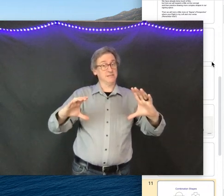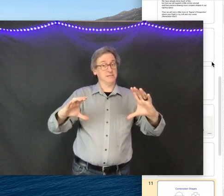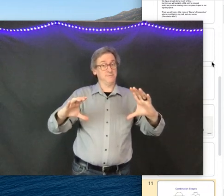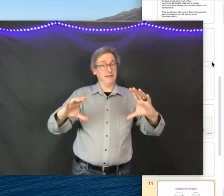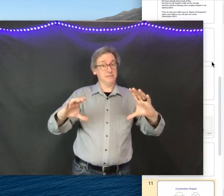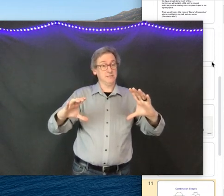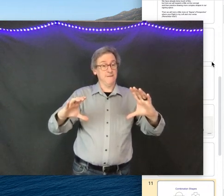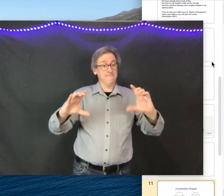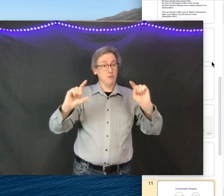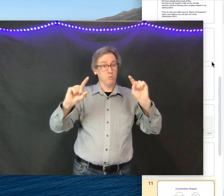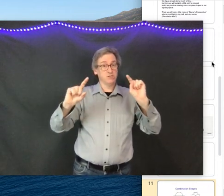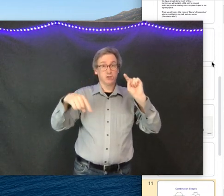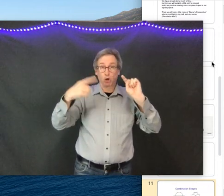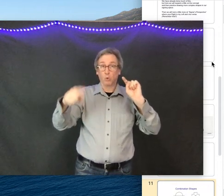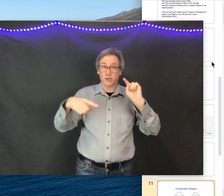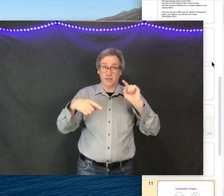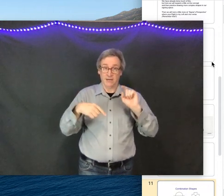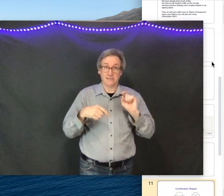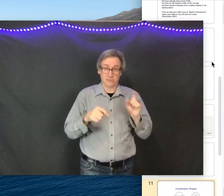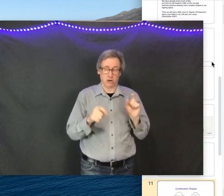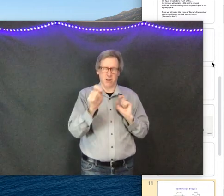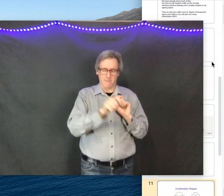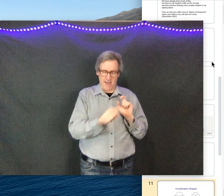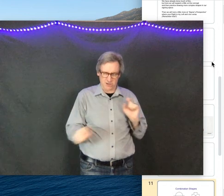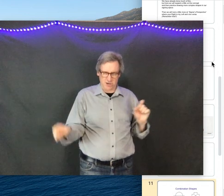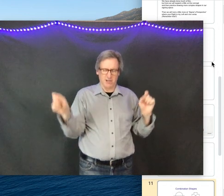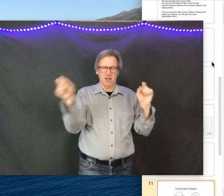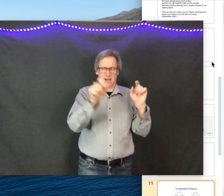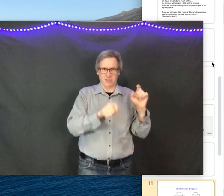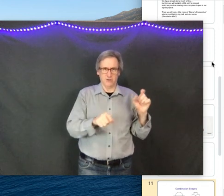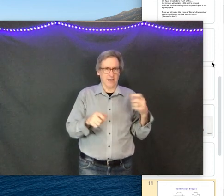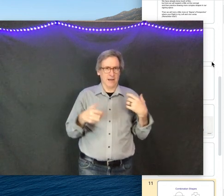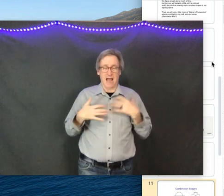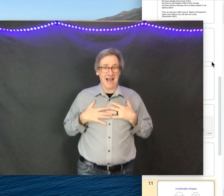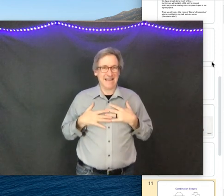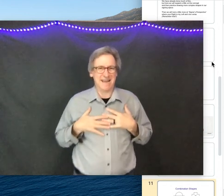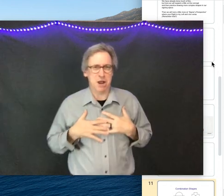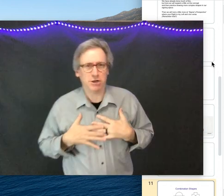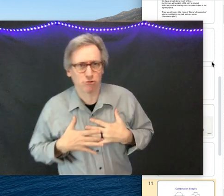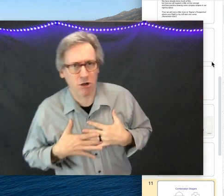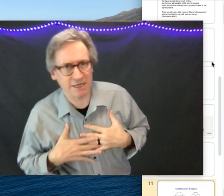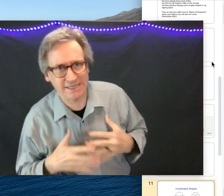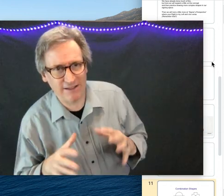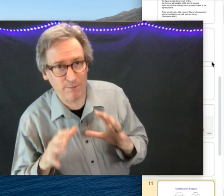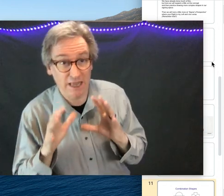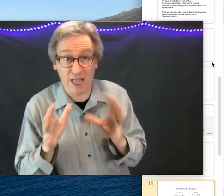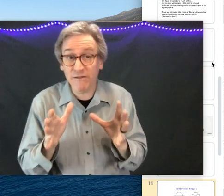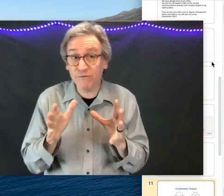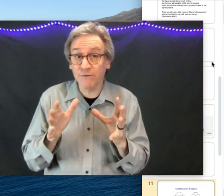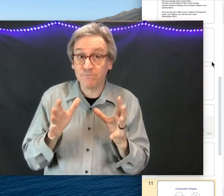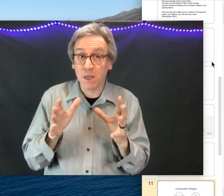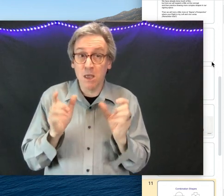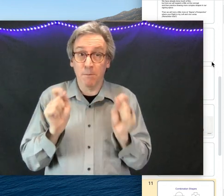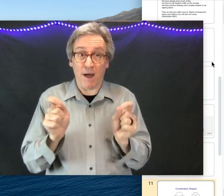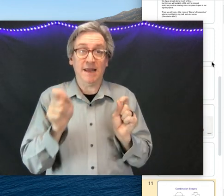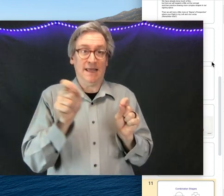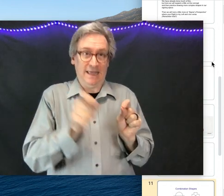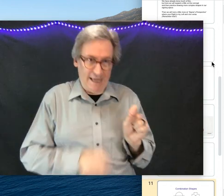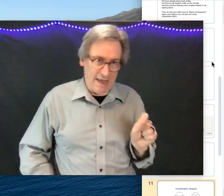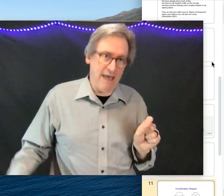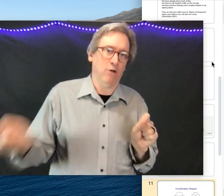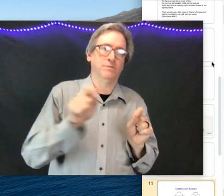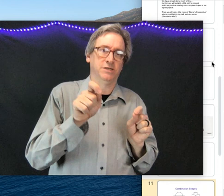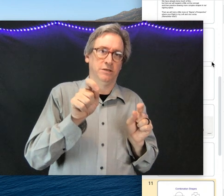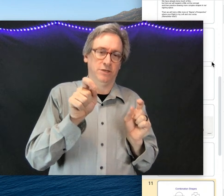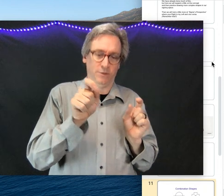picturing things in space, start working on it. Start imagining how to do that. I cannot draw to save my life, but